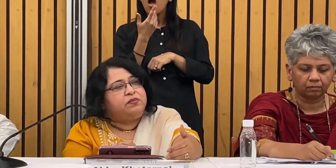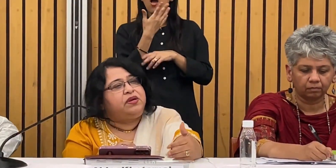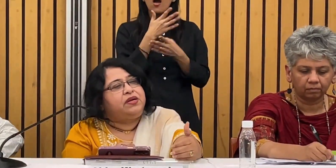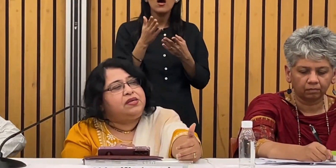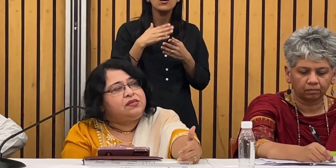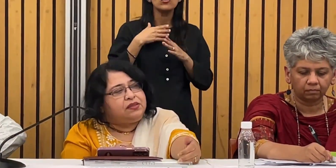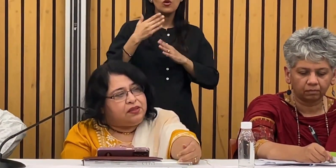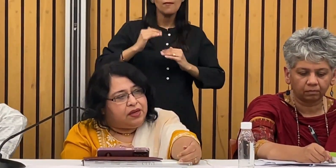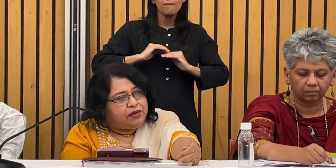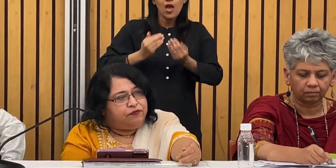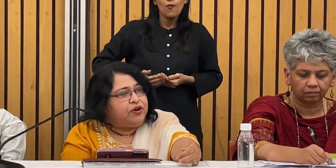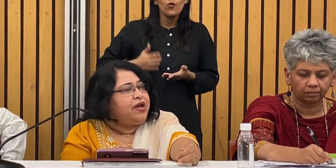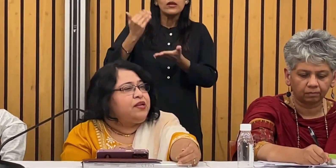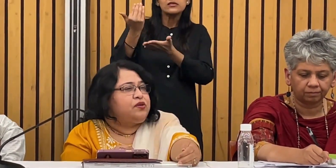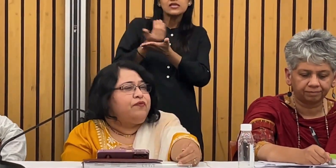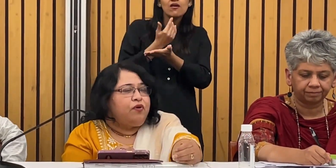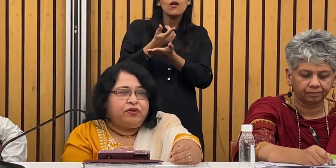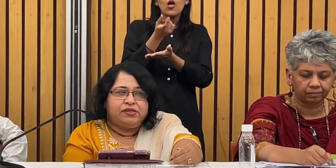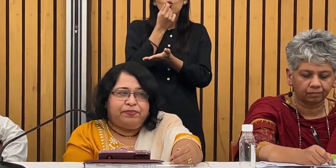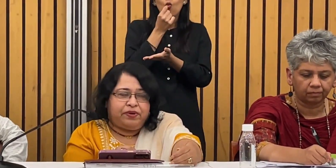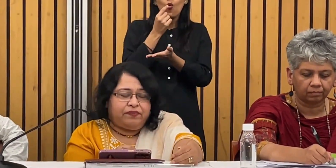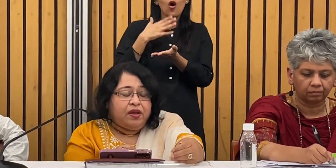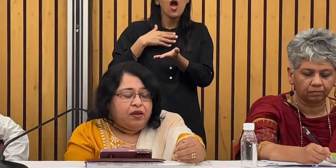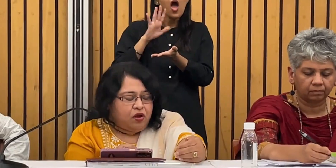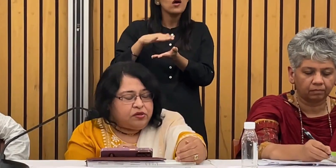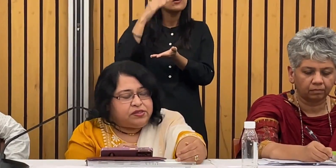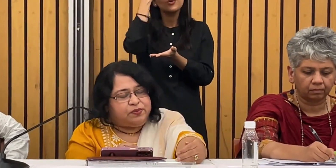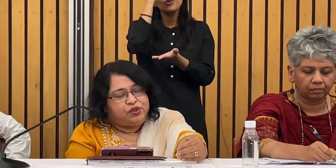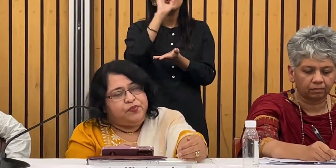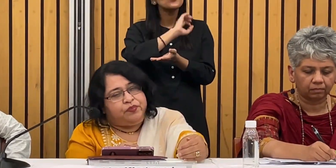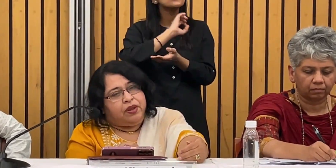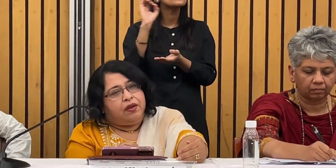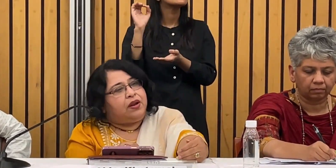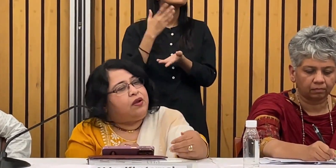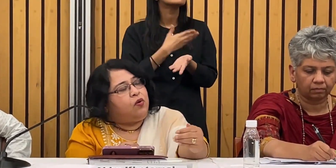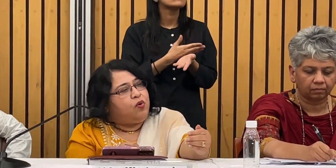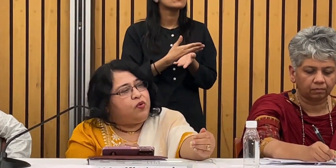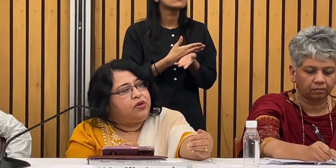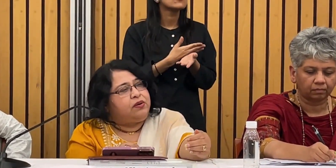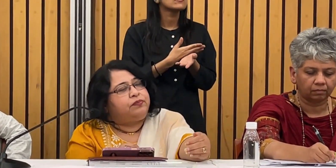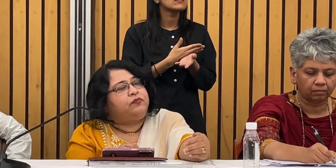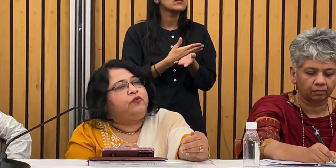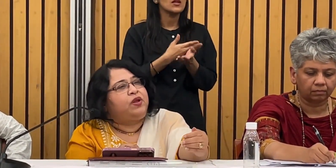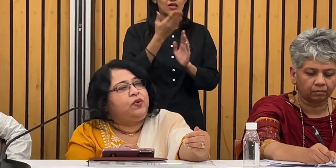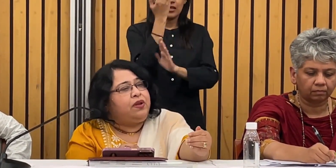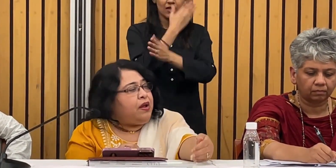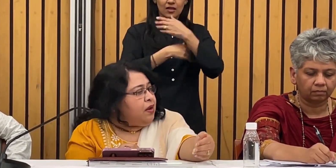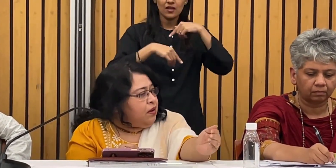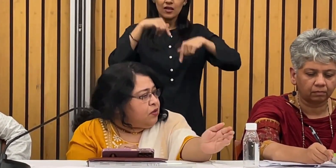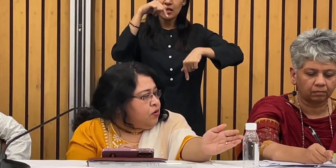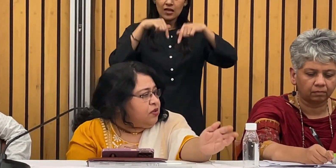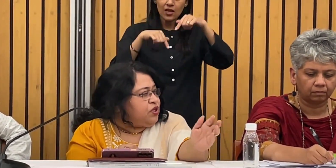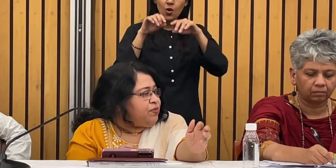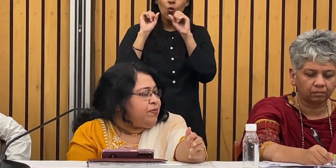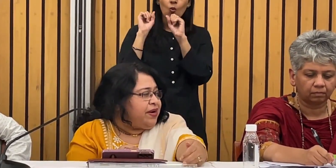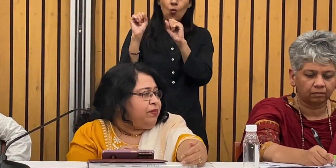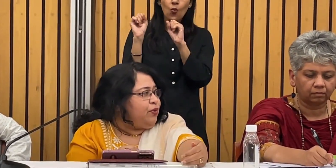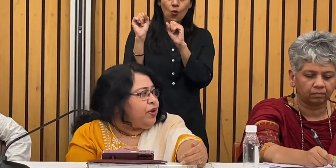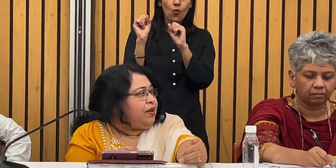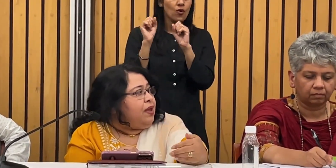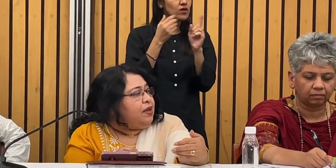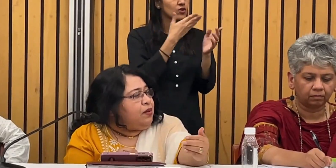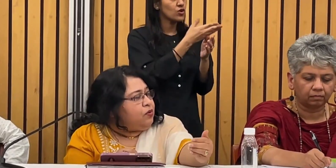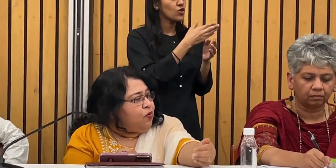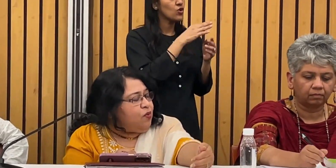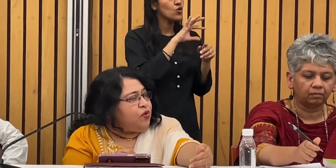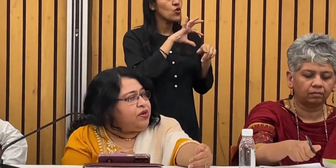Different disabilities need different kinds of contraception, like locomotor, women with Dr. Sharma might be